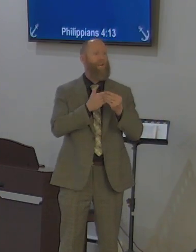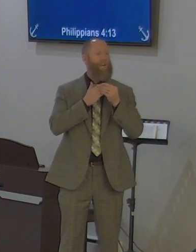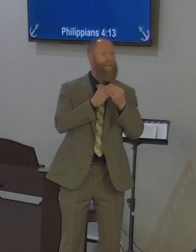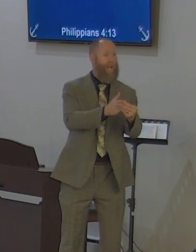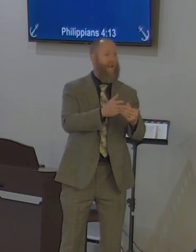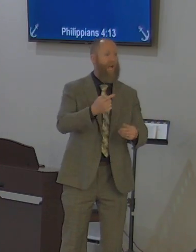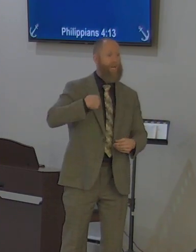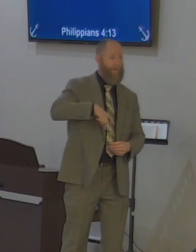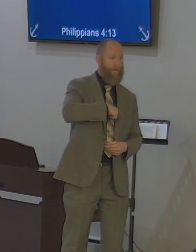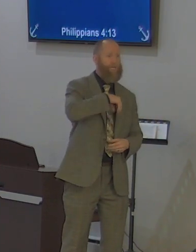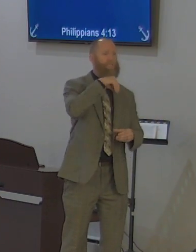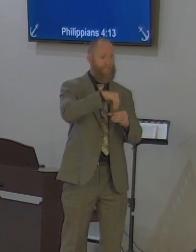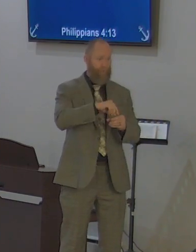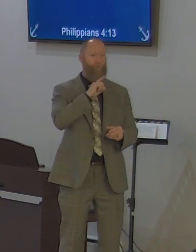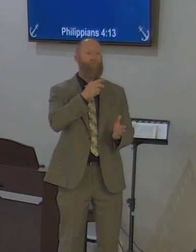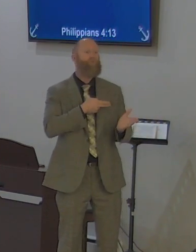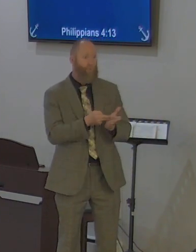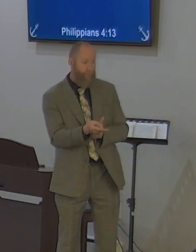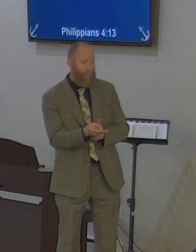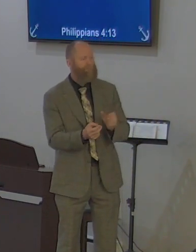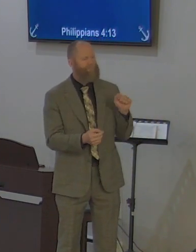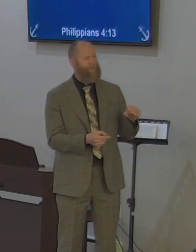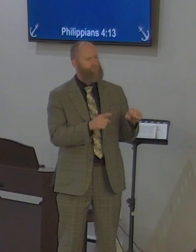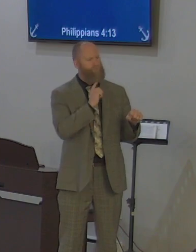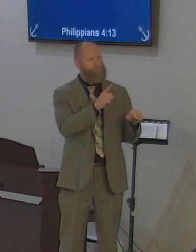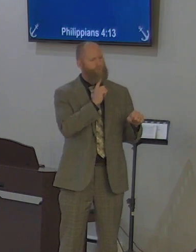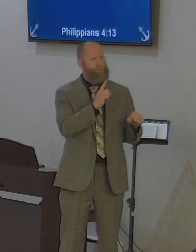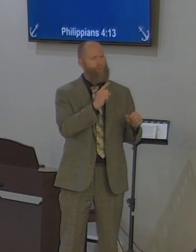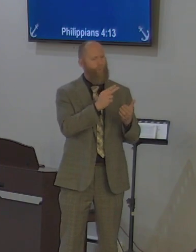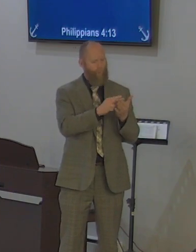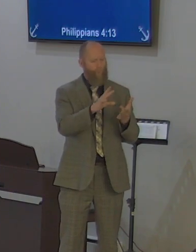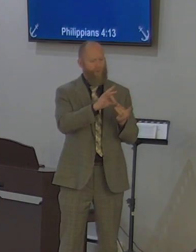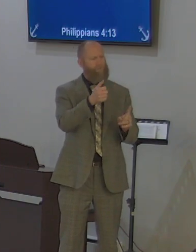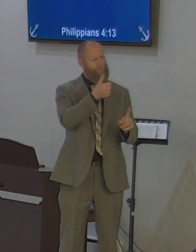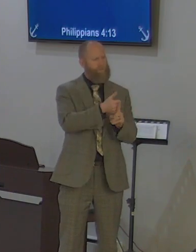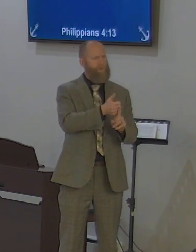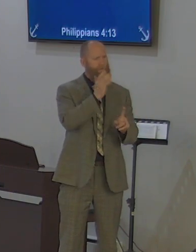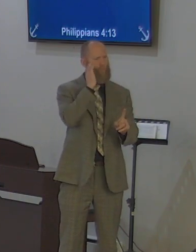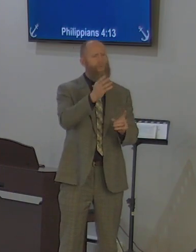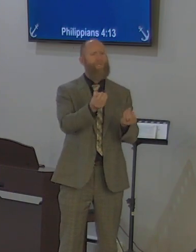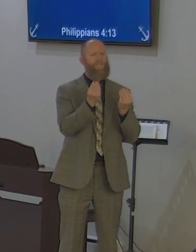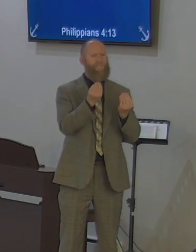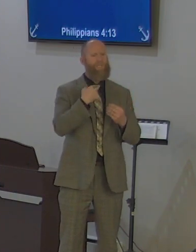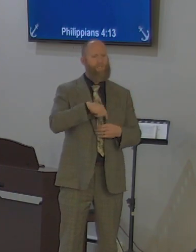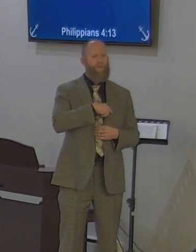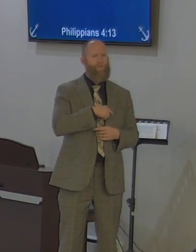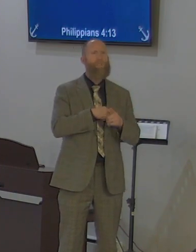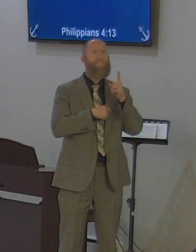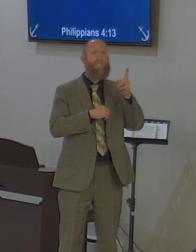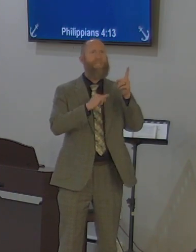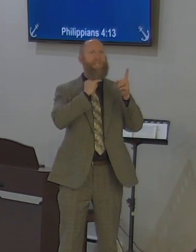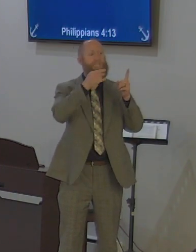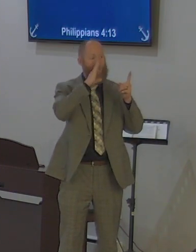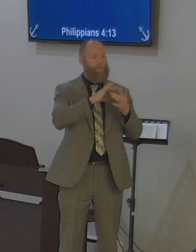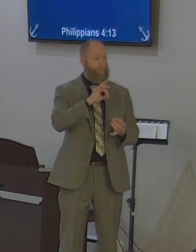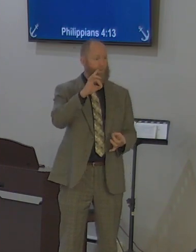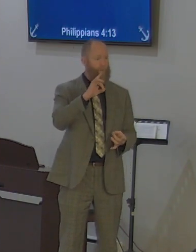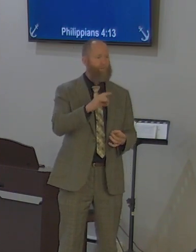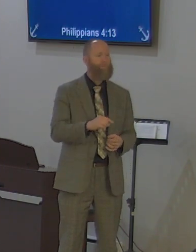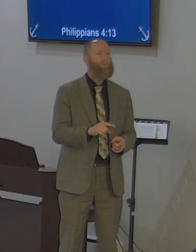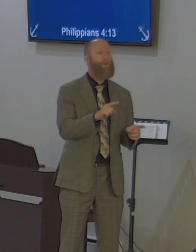amen. And in fact, he is God the Spirit. Isn't that right? But the Bible does